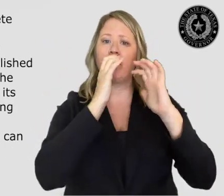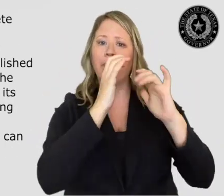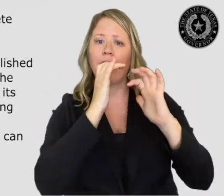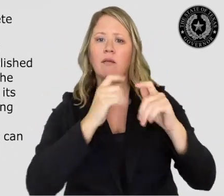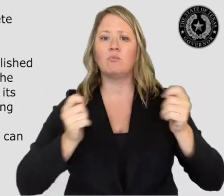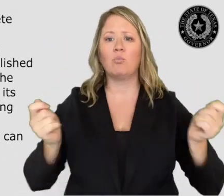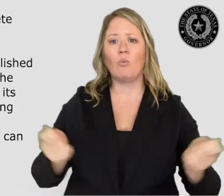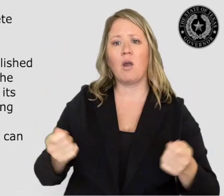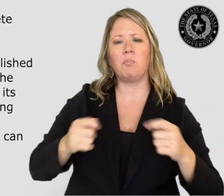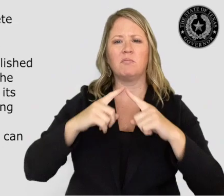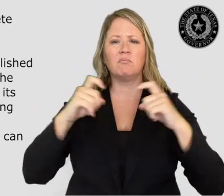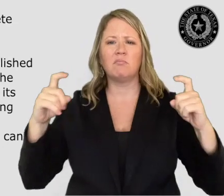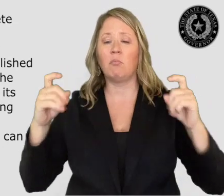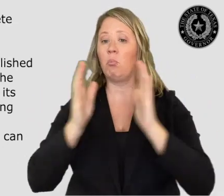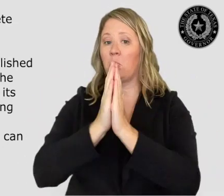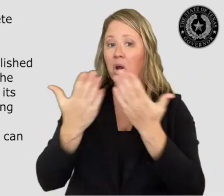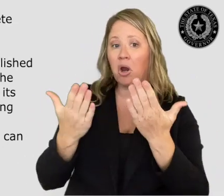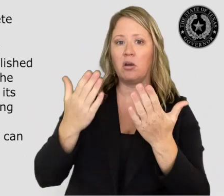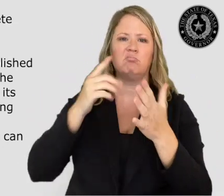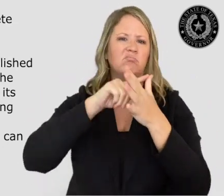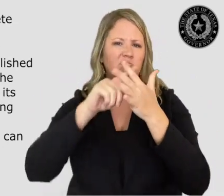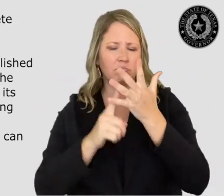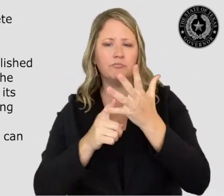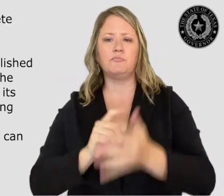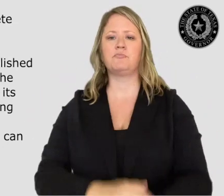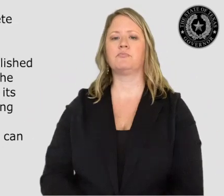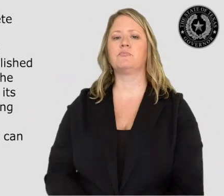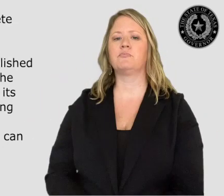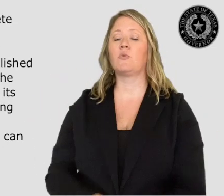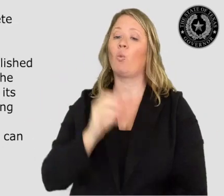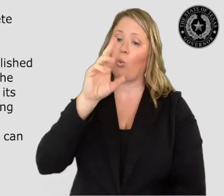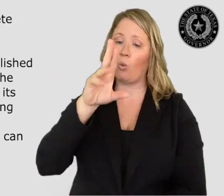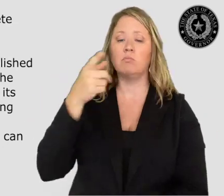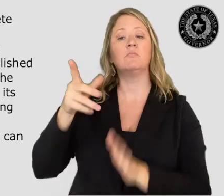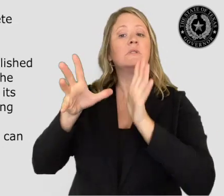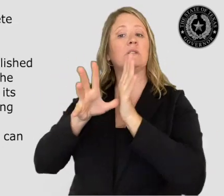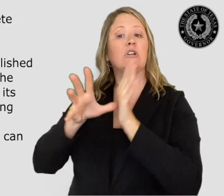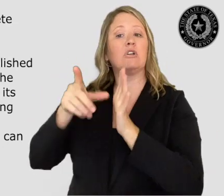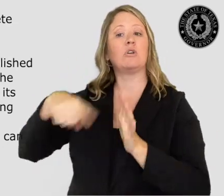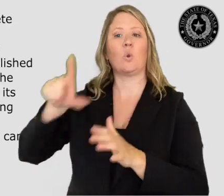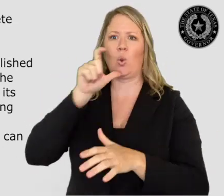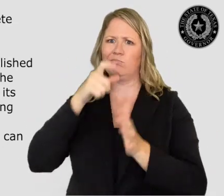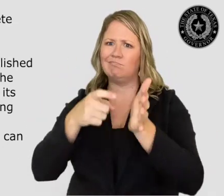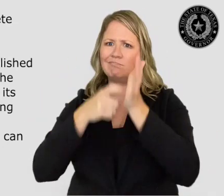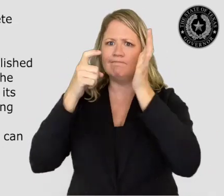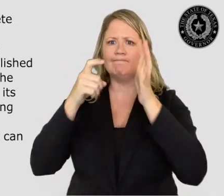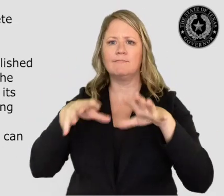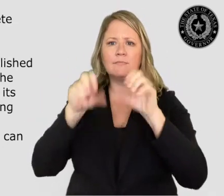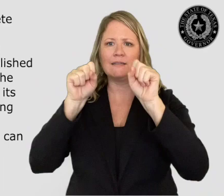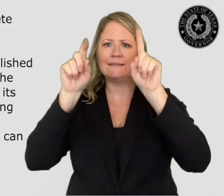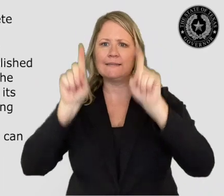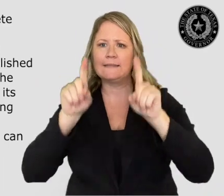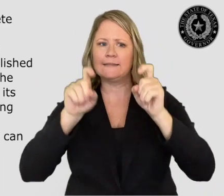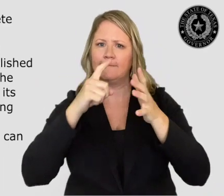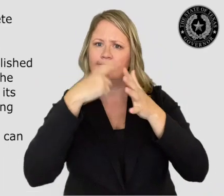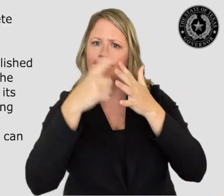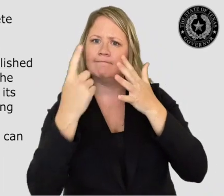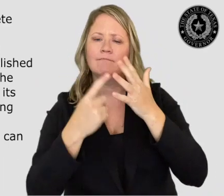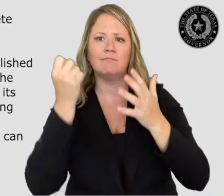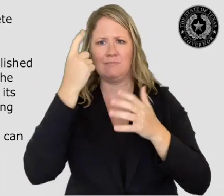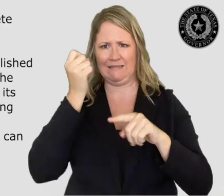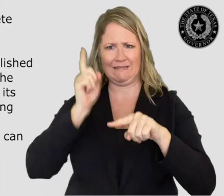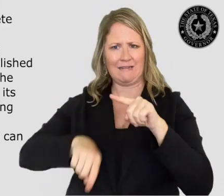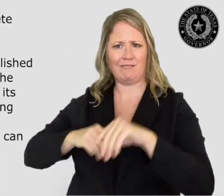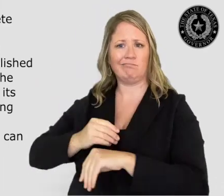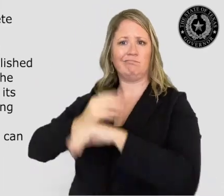or B, for graduating seniors to complete post-secondary requirements that cannot be accomplished absent access to the